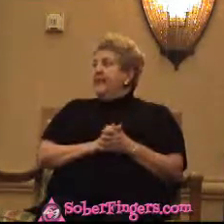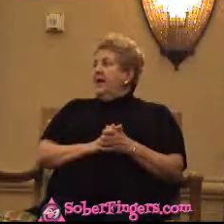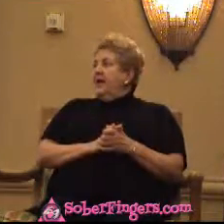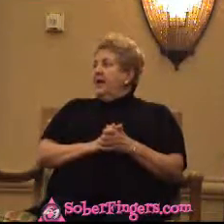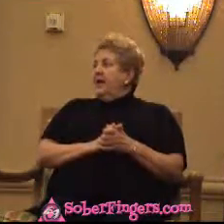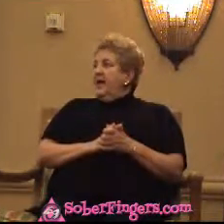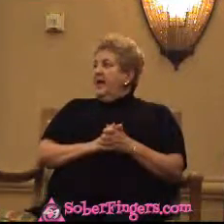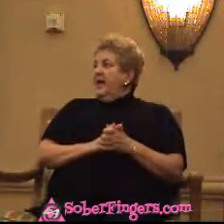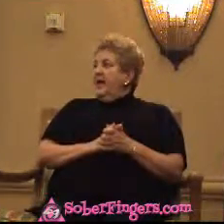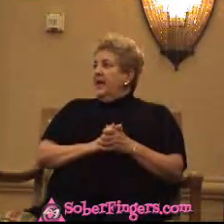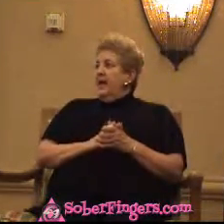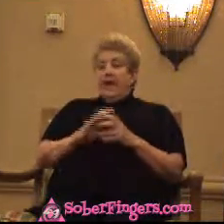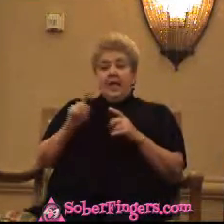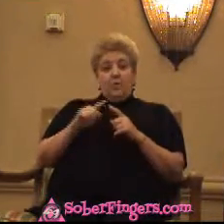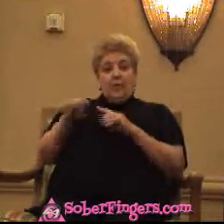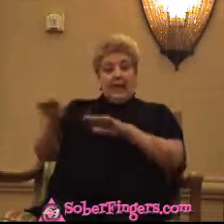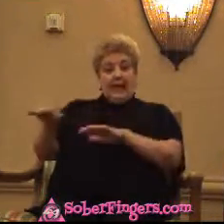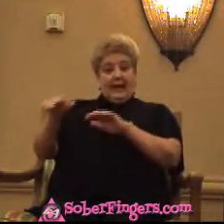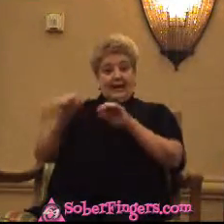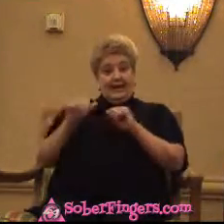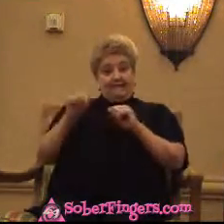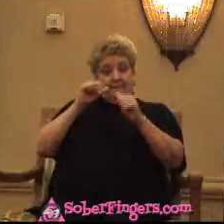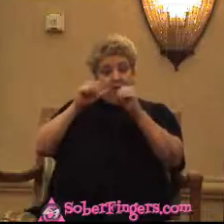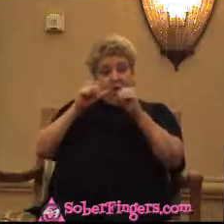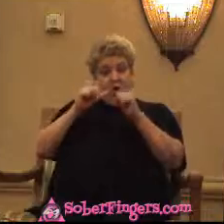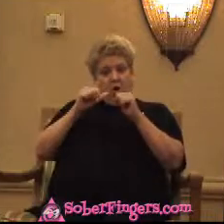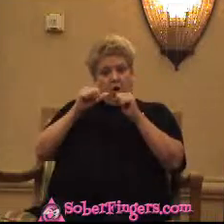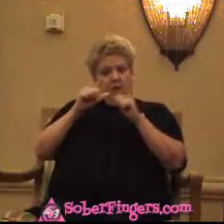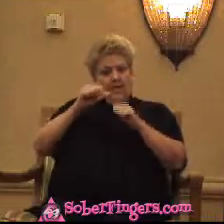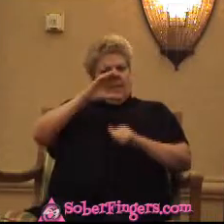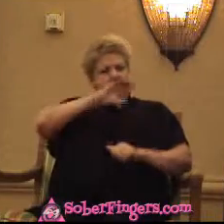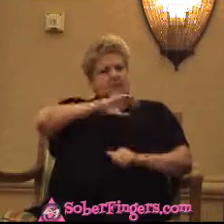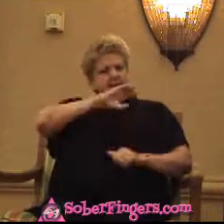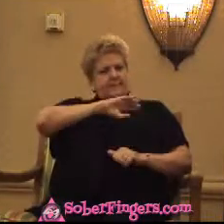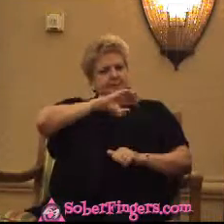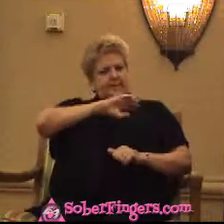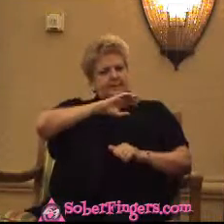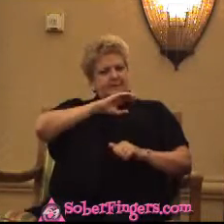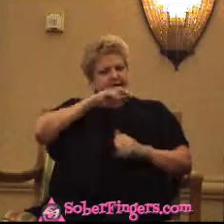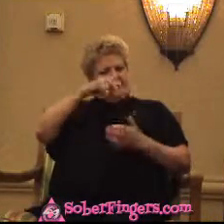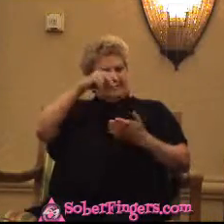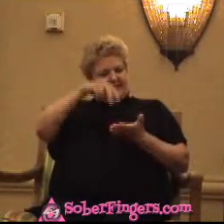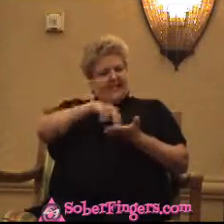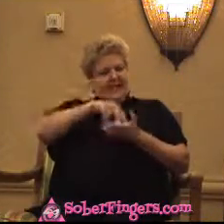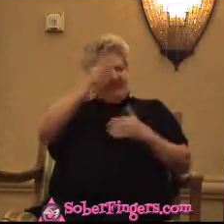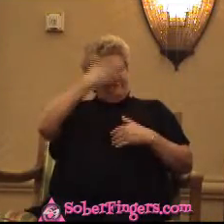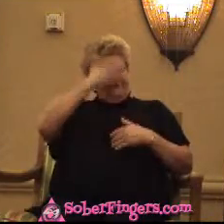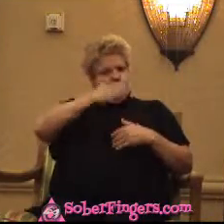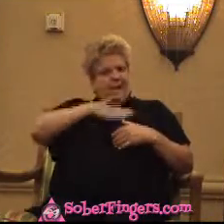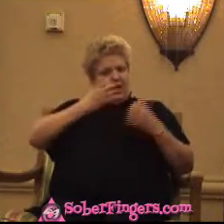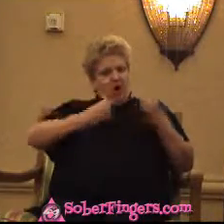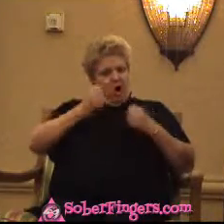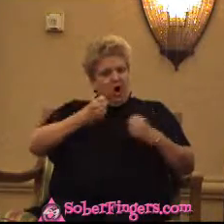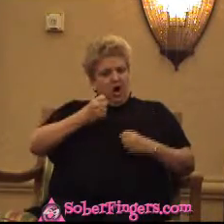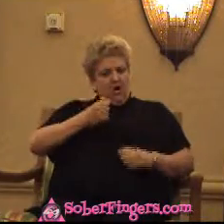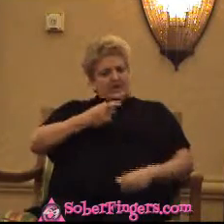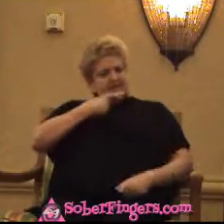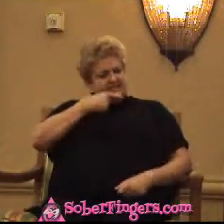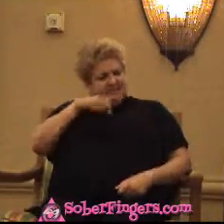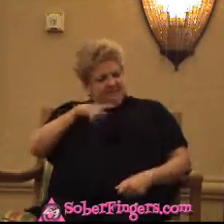of the bar, and there's a cop standing by my car, parked out front. And he says, This your car? Yeah.